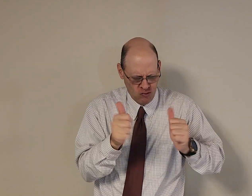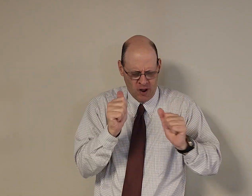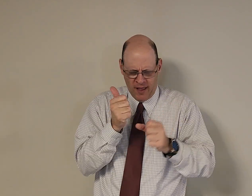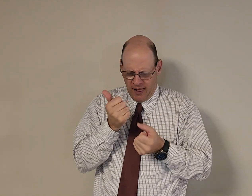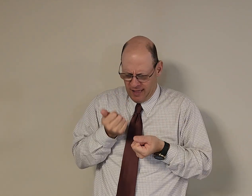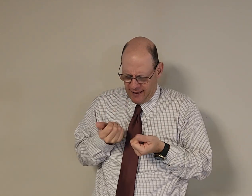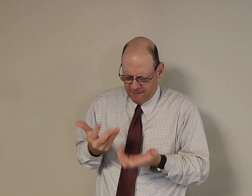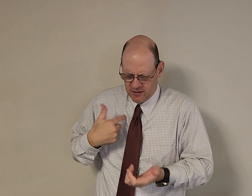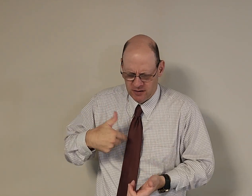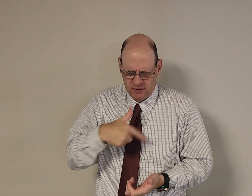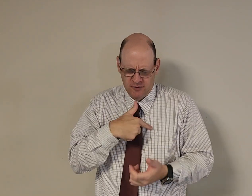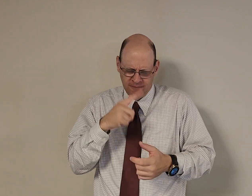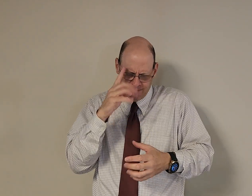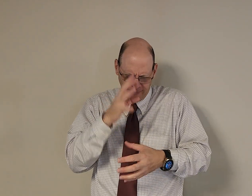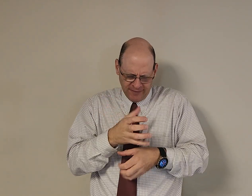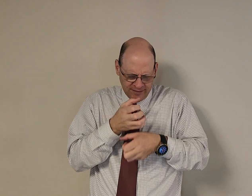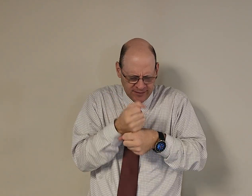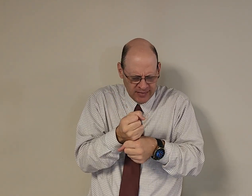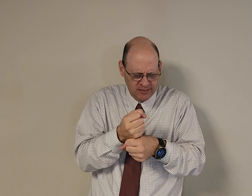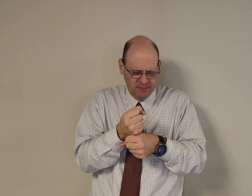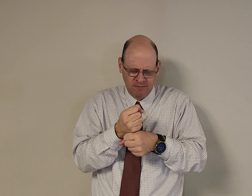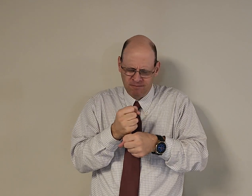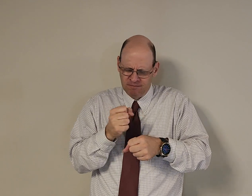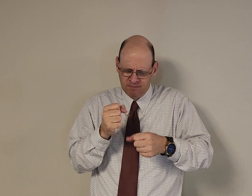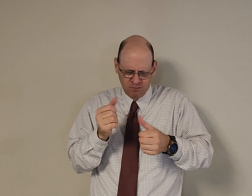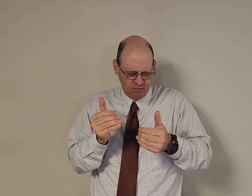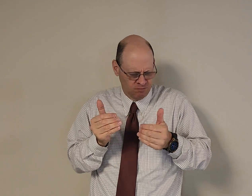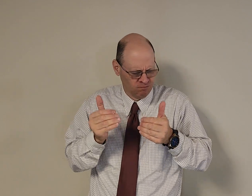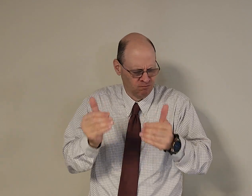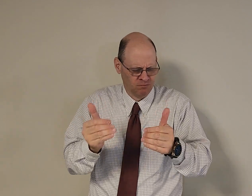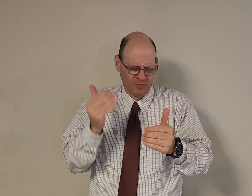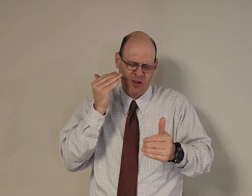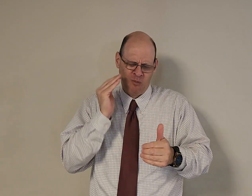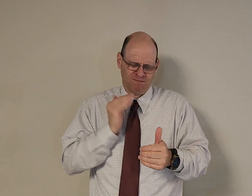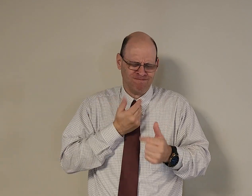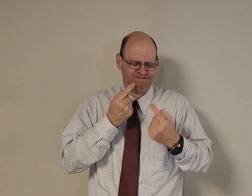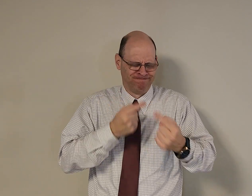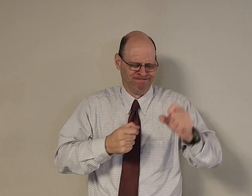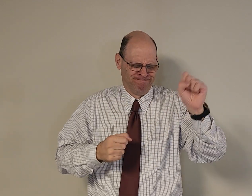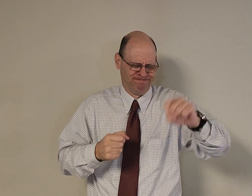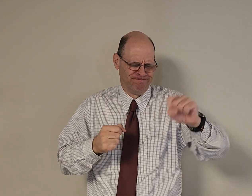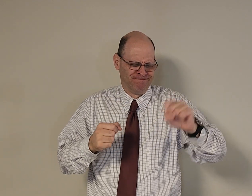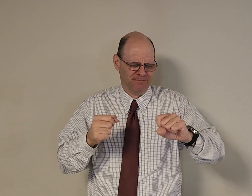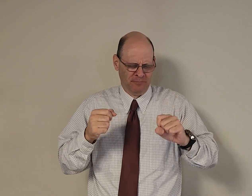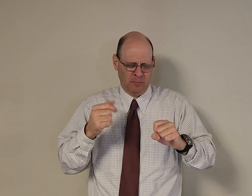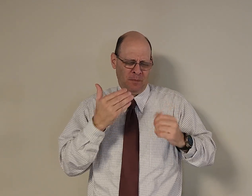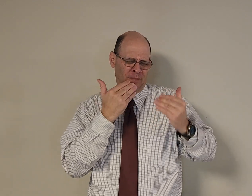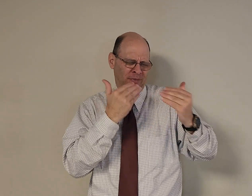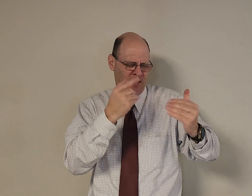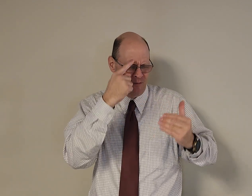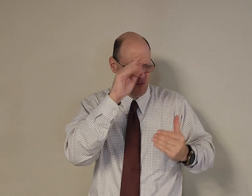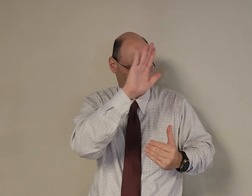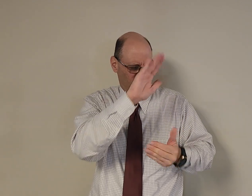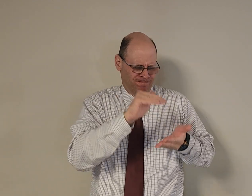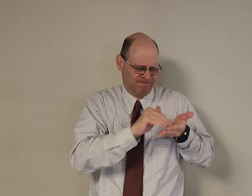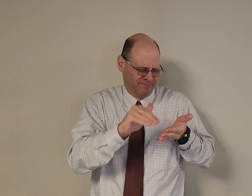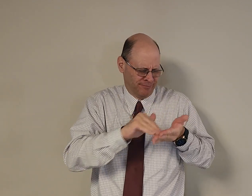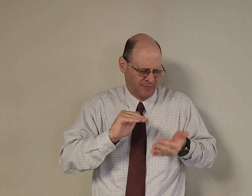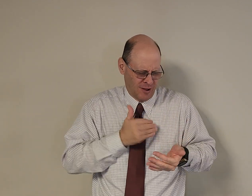we do unto others. We sacrifice, we're faithful, we do what we can. Yes, Lord, every